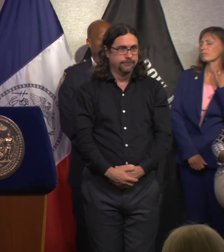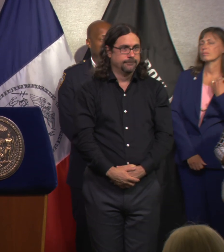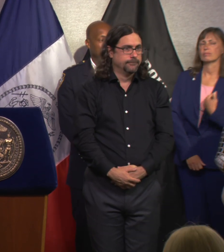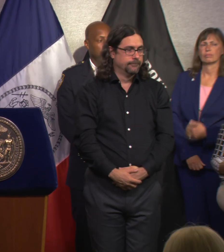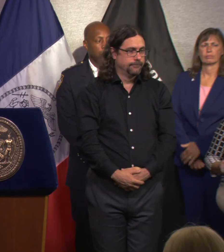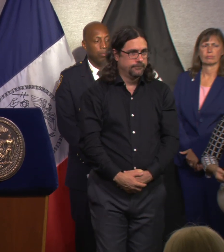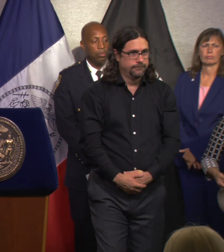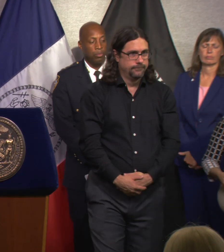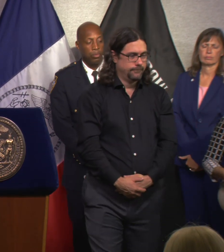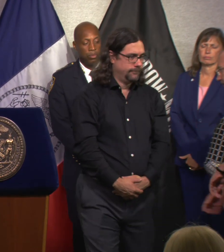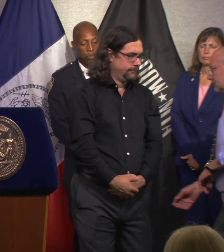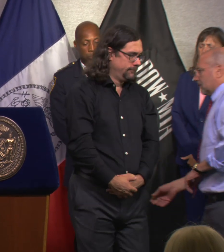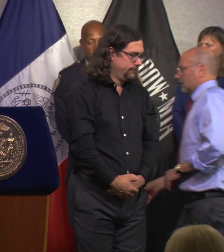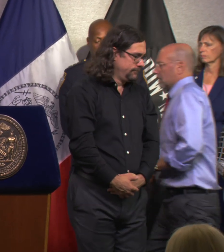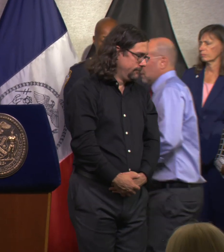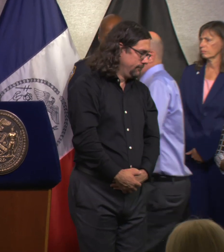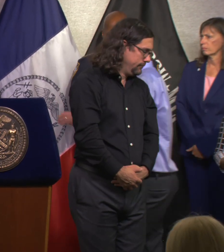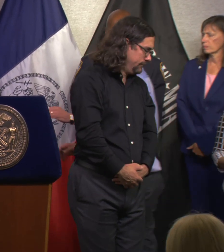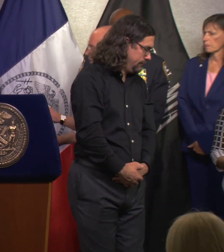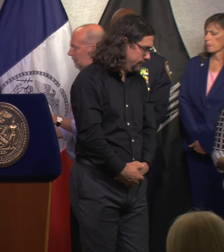Banks.